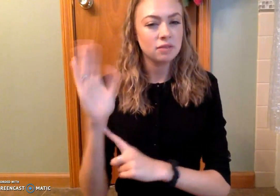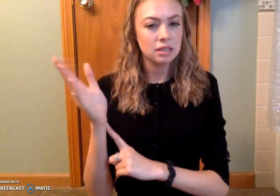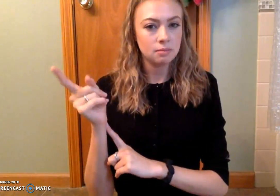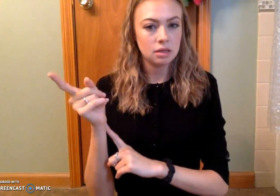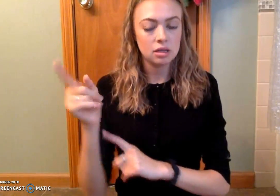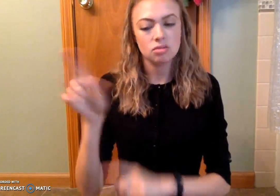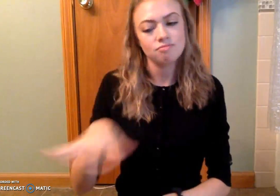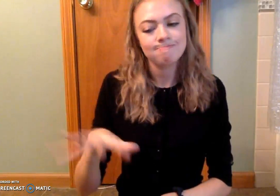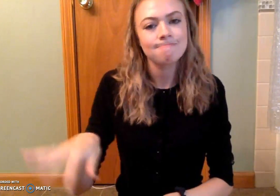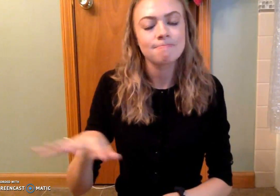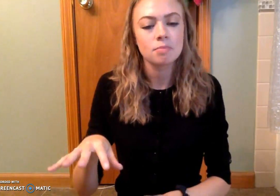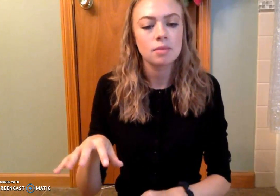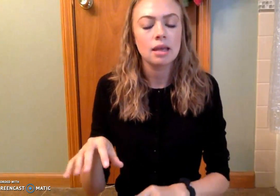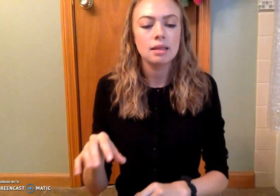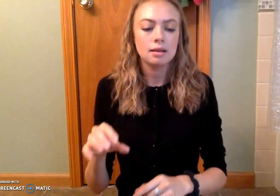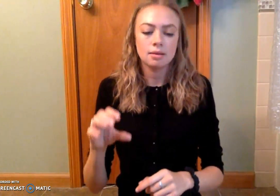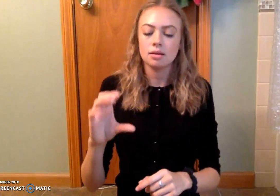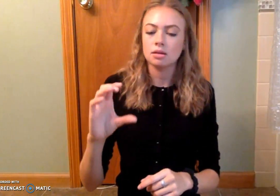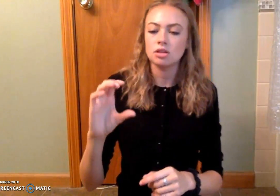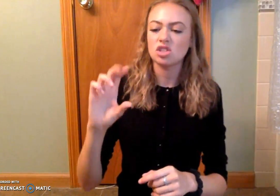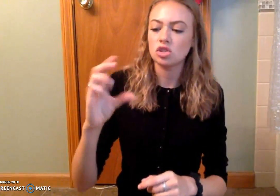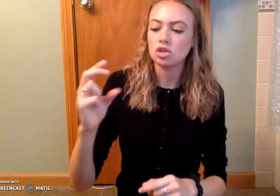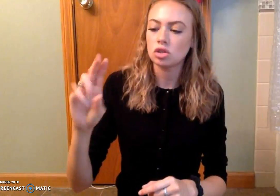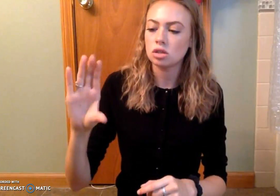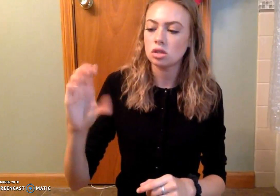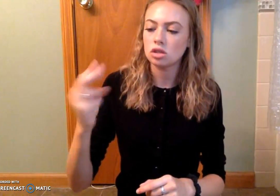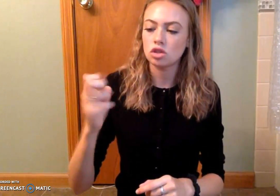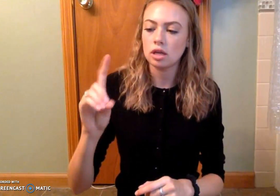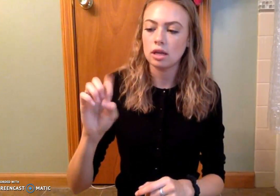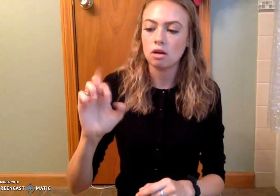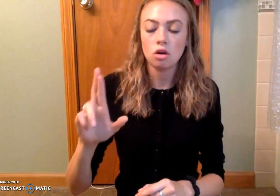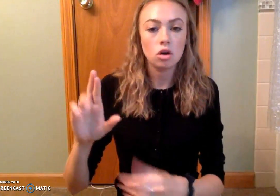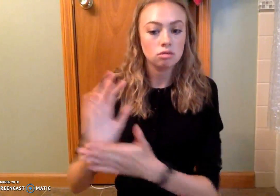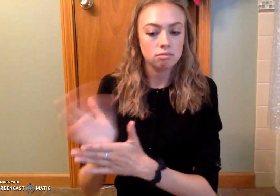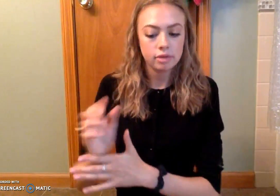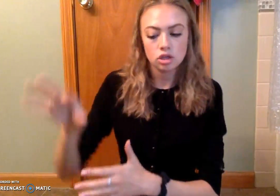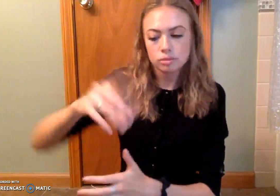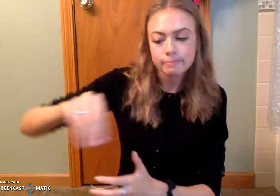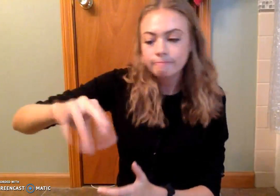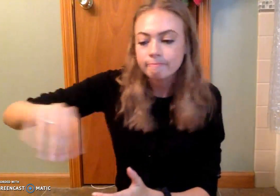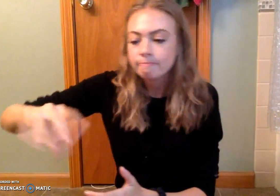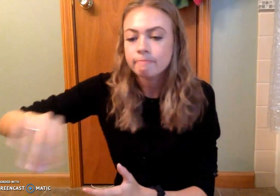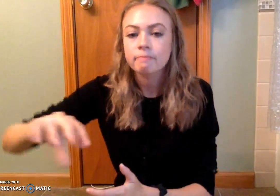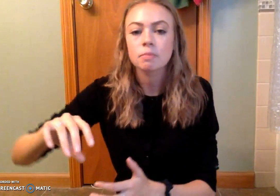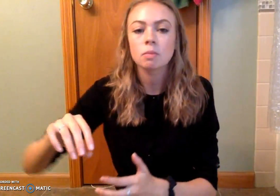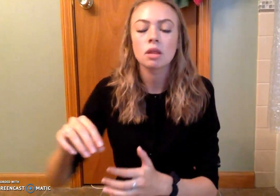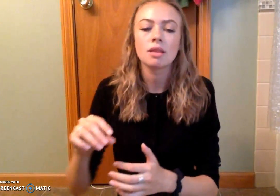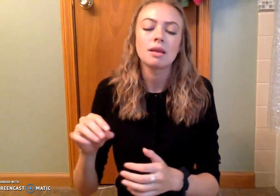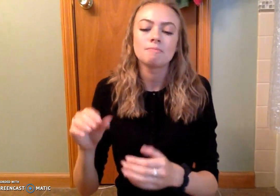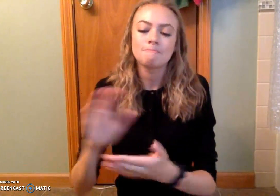with the remaining cheddar cheese. Bake it for another 35 to 40 minutes. Or